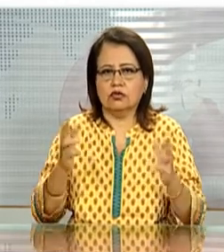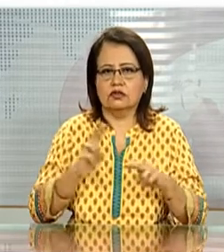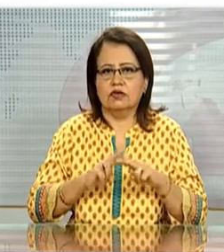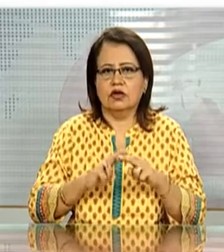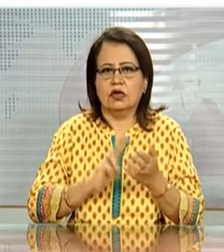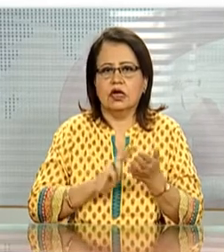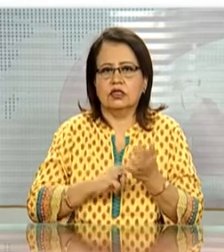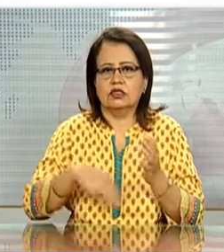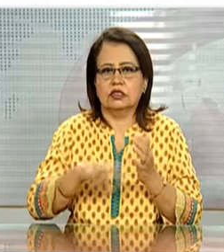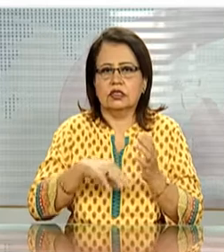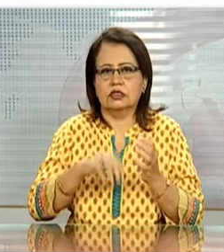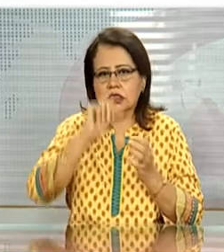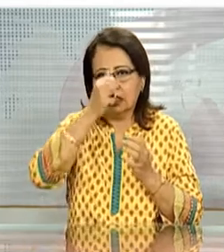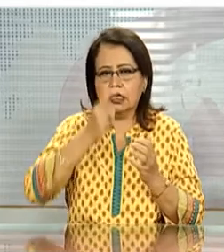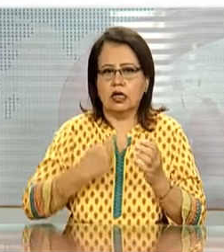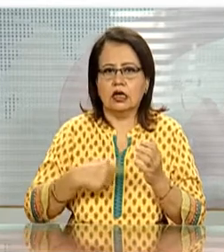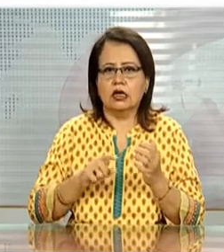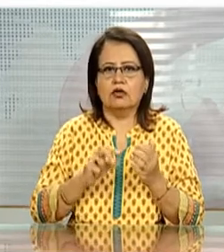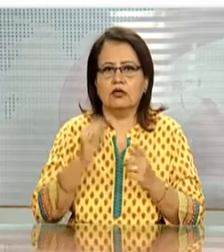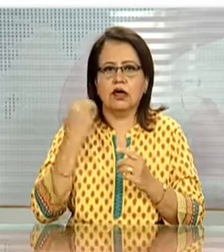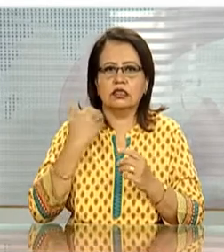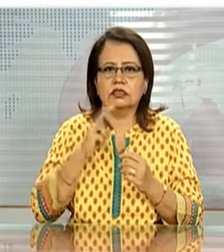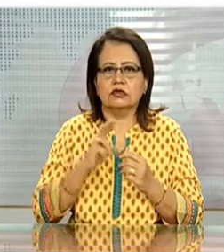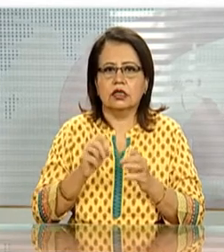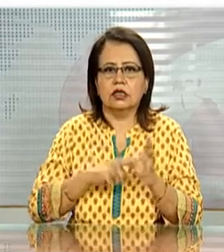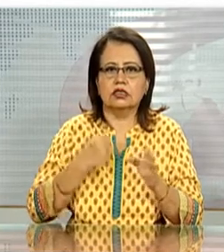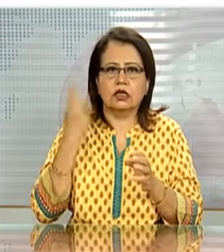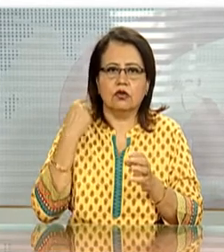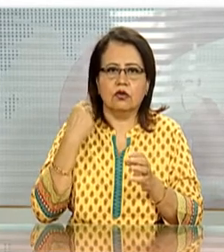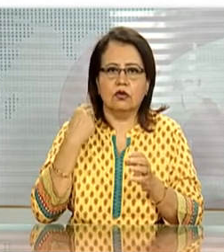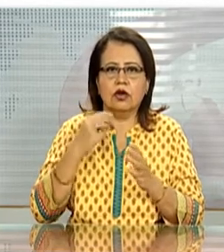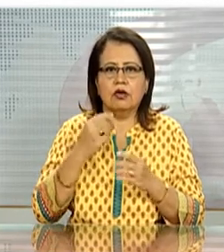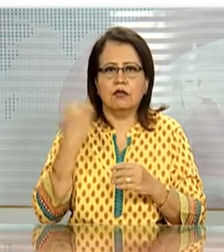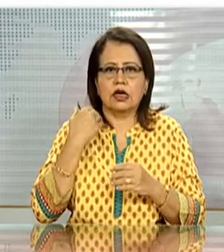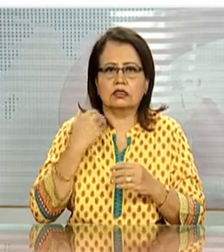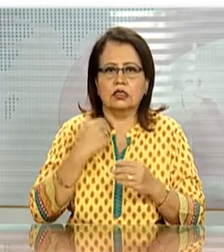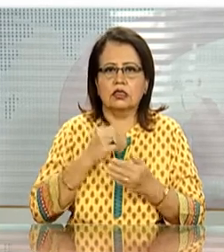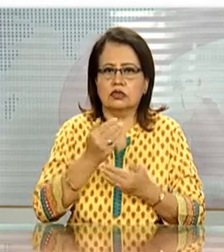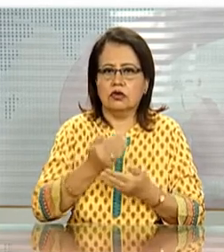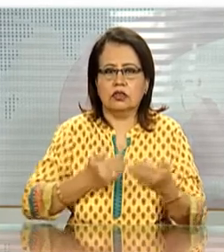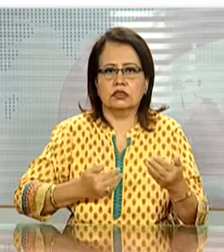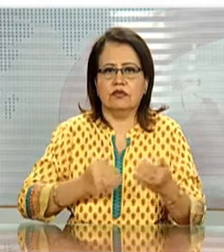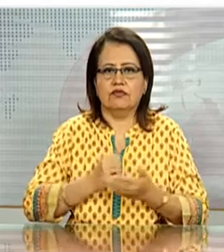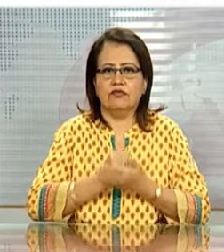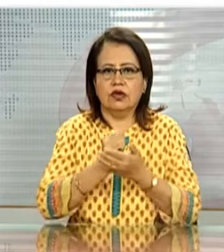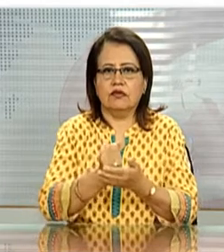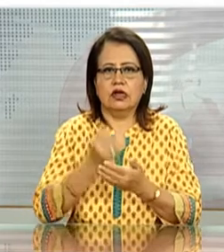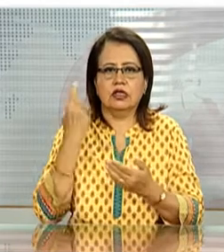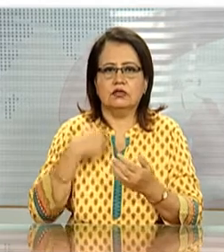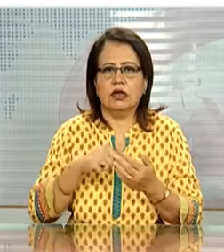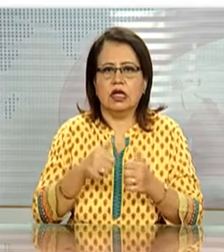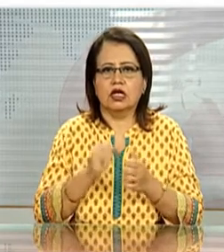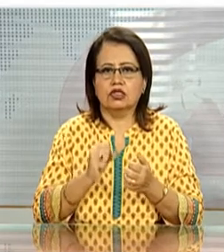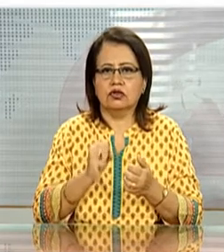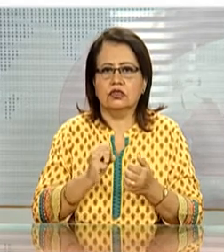favored nation status that India granted to Pakistan 20 years ago Pakistan has not reciprocated the favor as yet